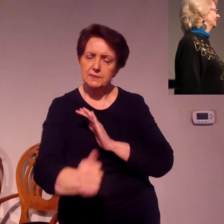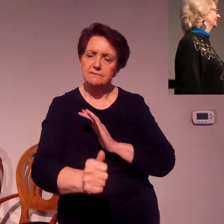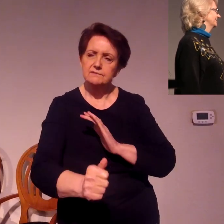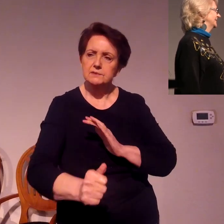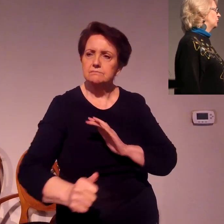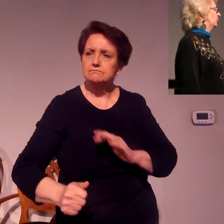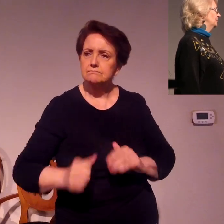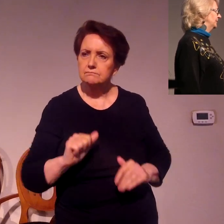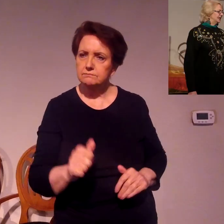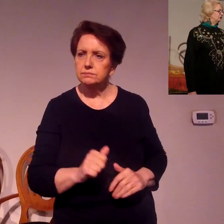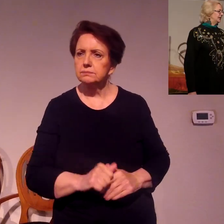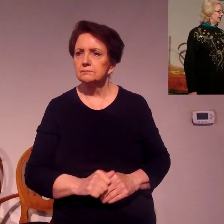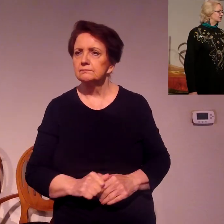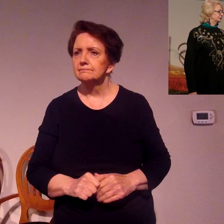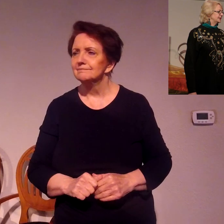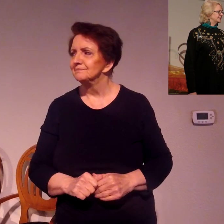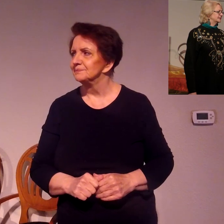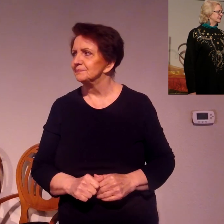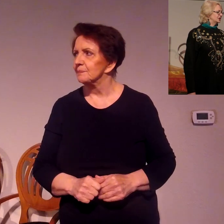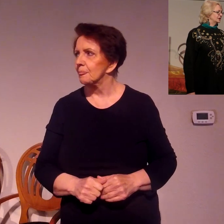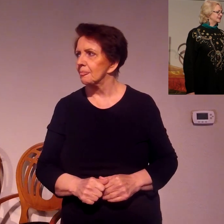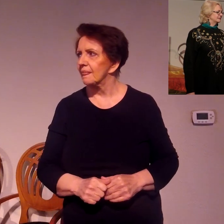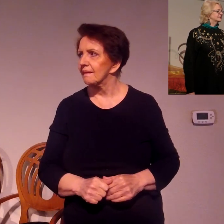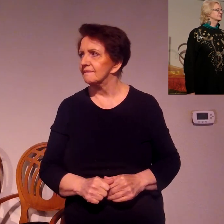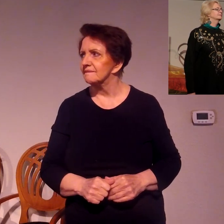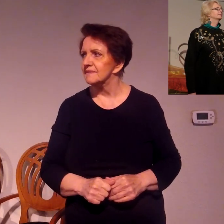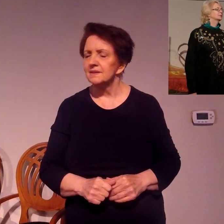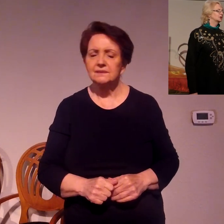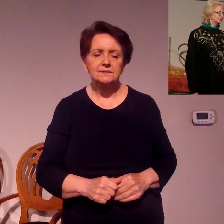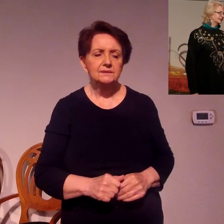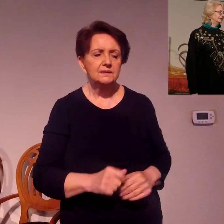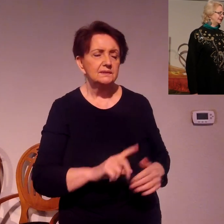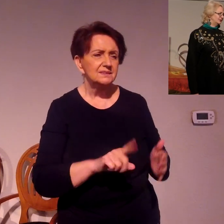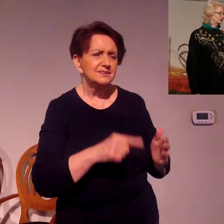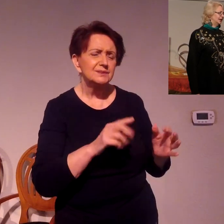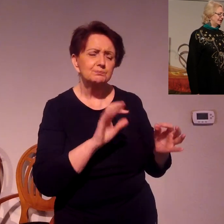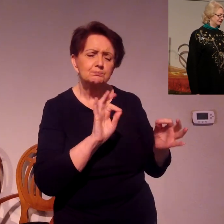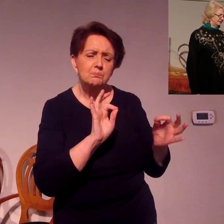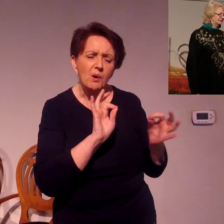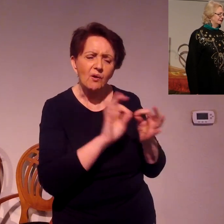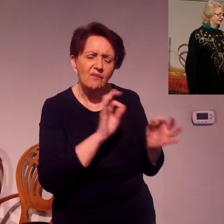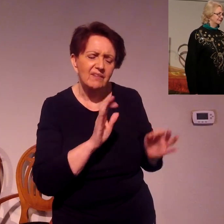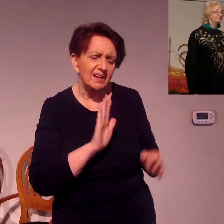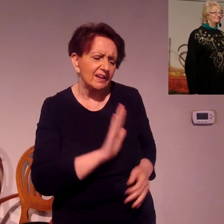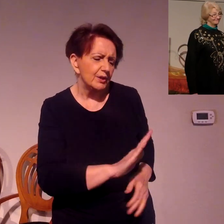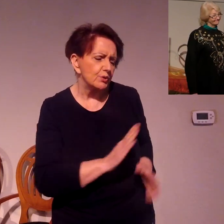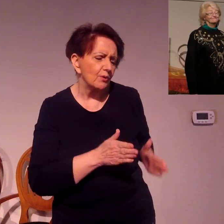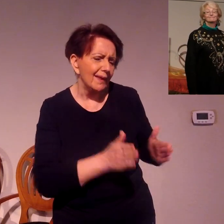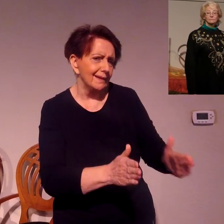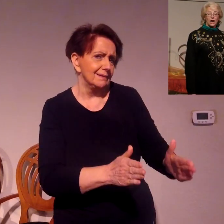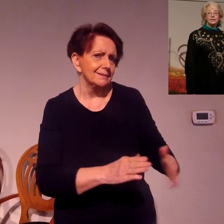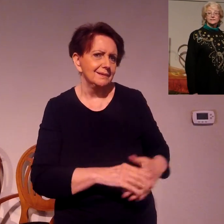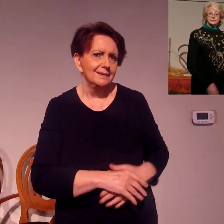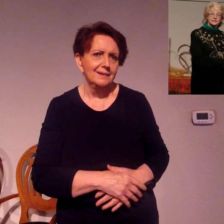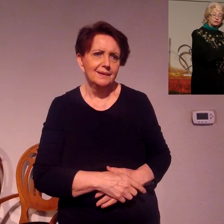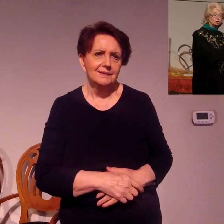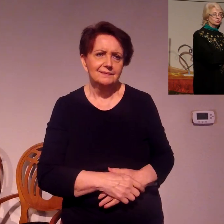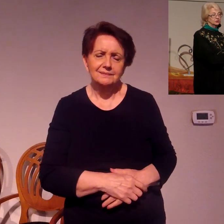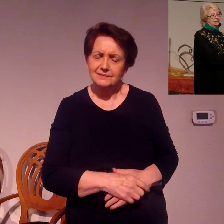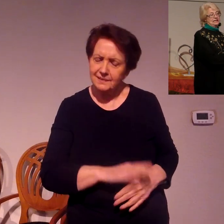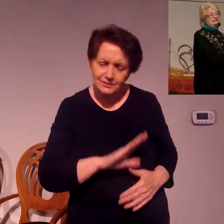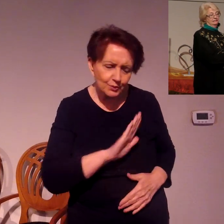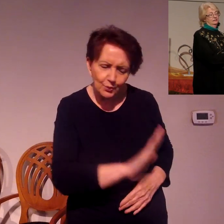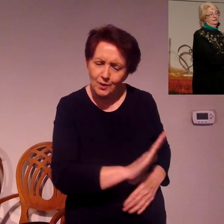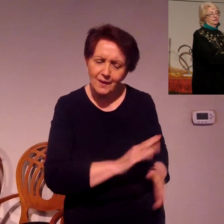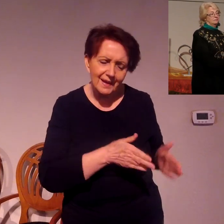brought to the moment. And actually what I said to Karen, I said, "This is perfectly in your lane." Right? This is in